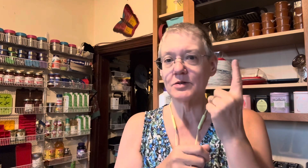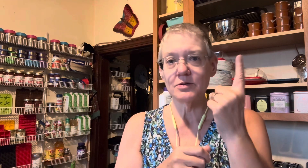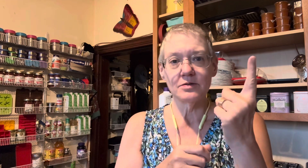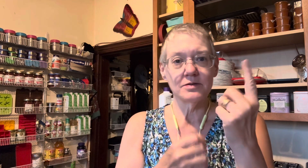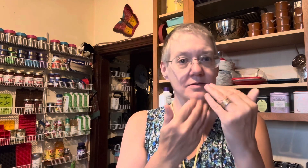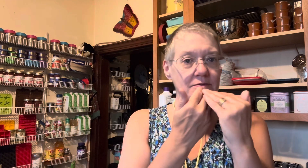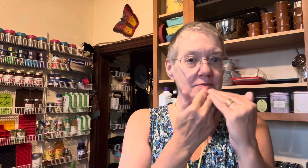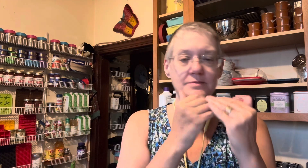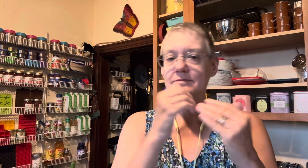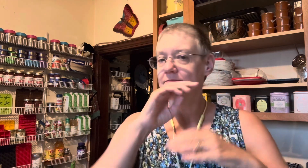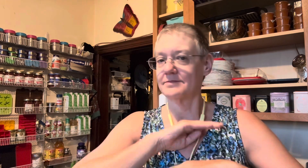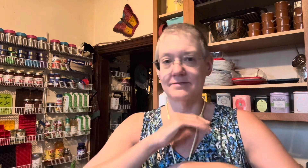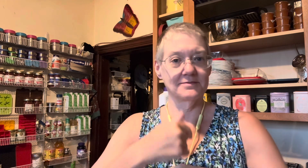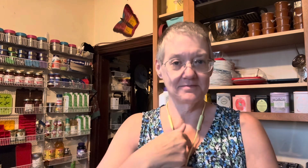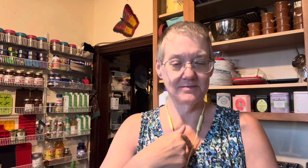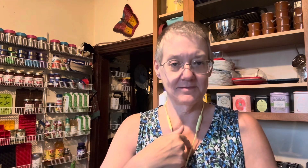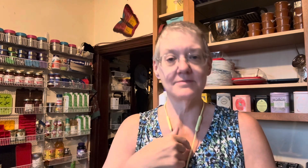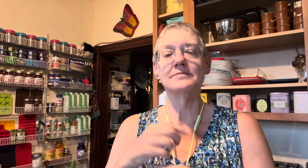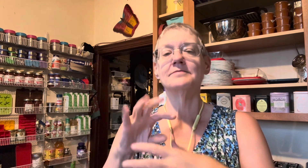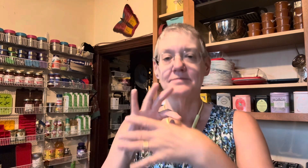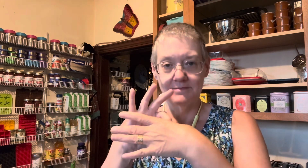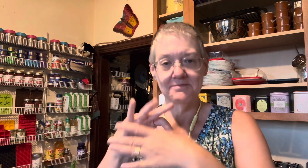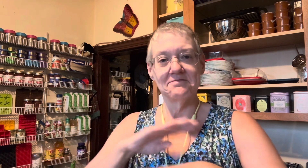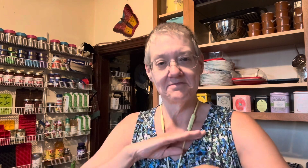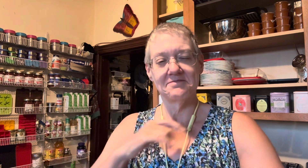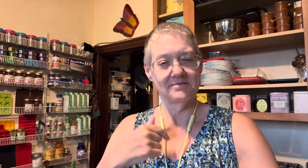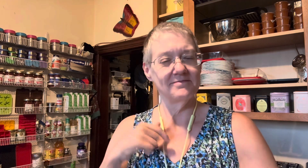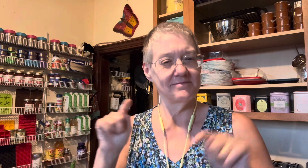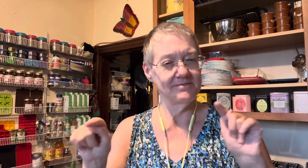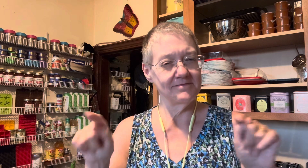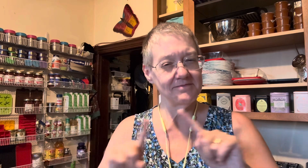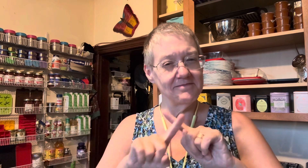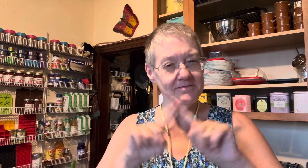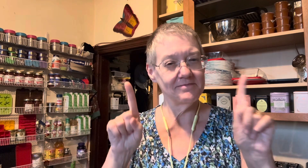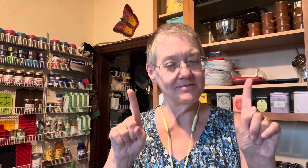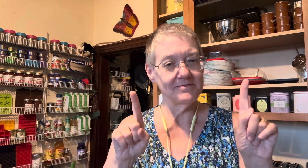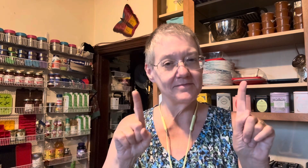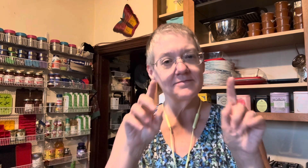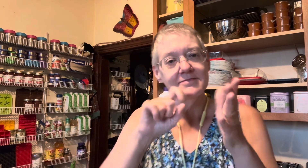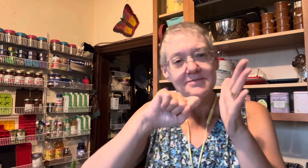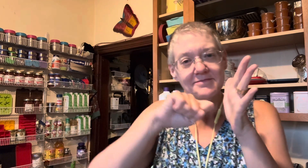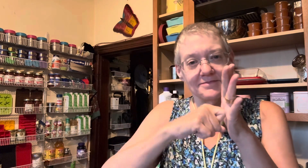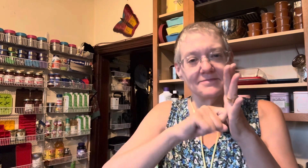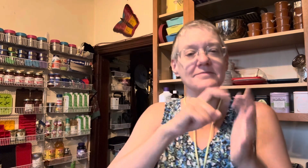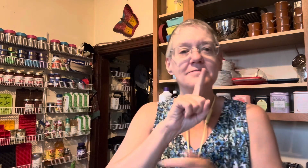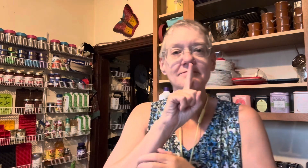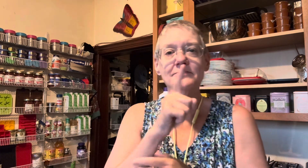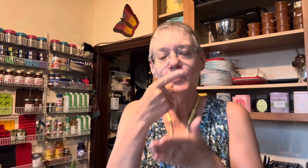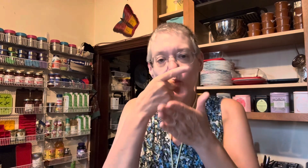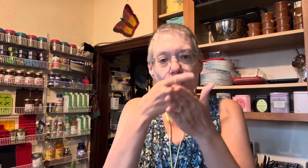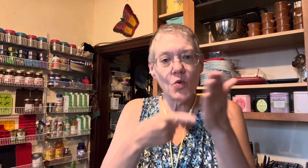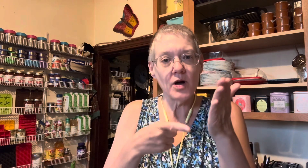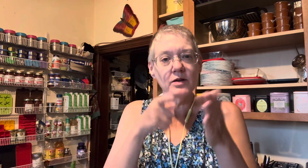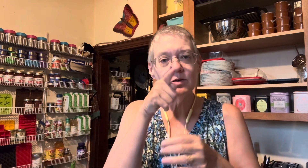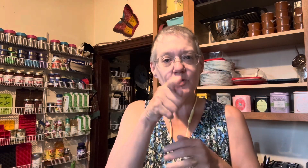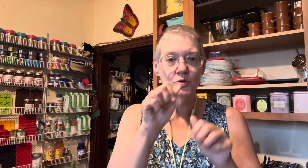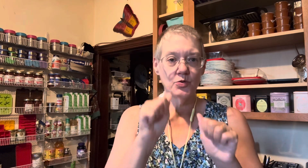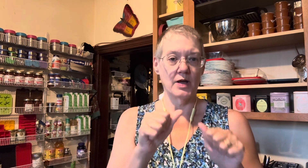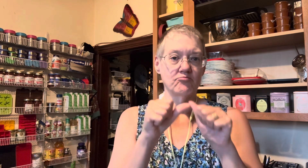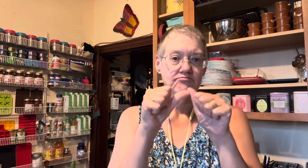Like 1 cookie doesn't satisfy me, 1 keto bread doesn't satisfy me, where meat and vegetables will. So that's how we're different. The key is what